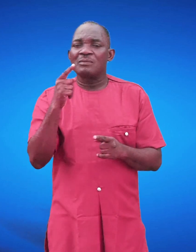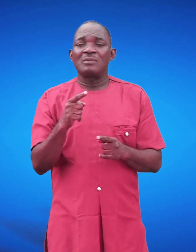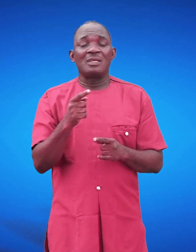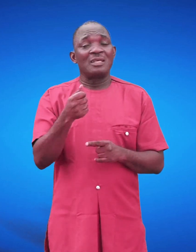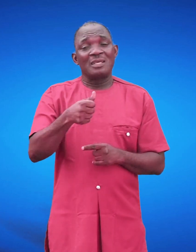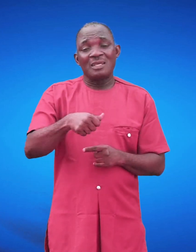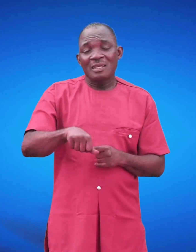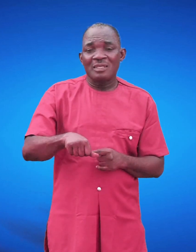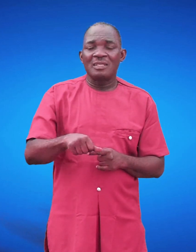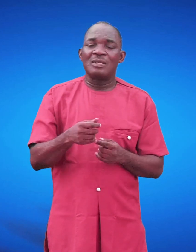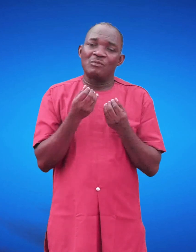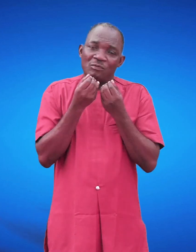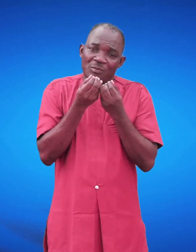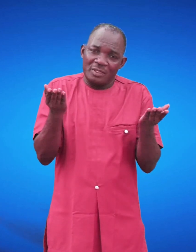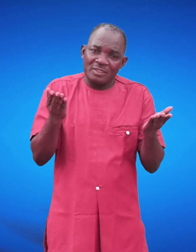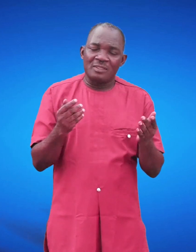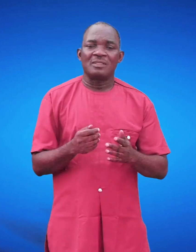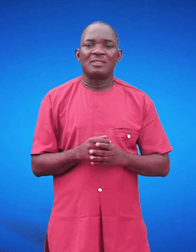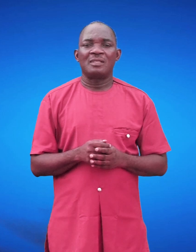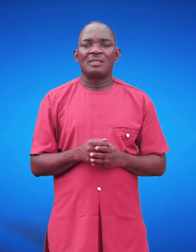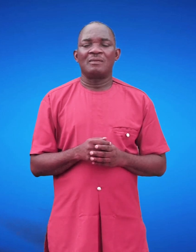any information given.